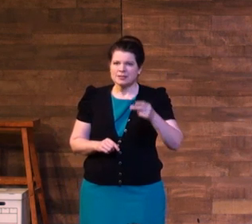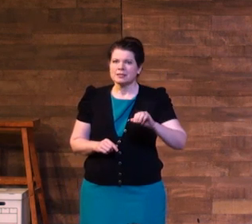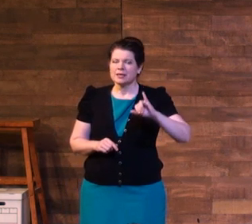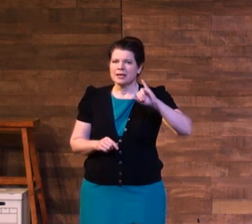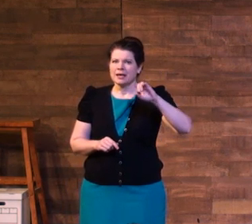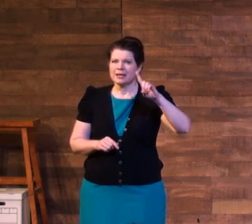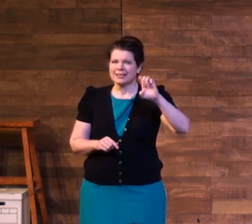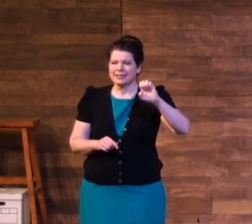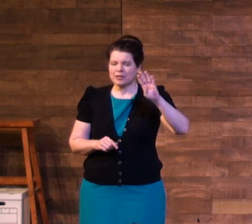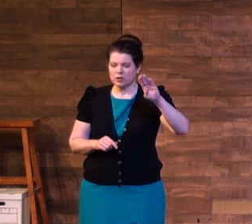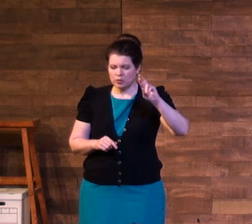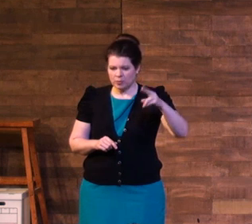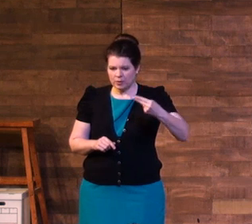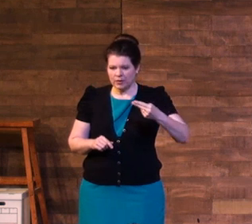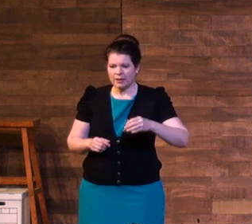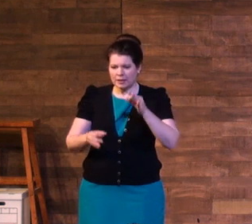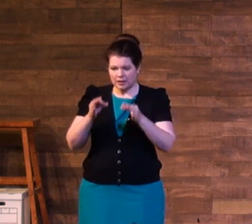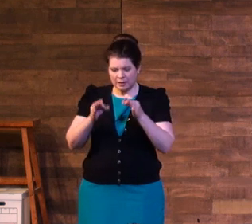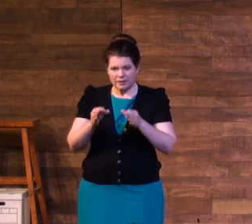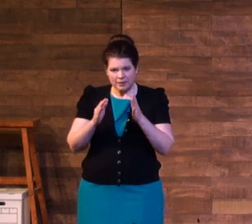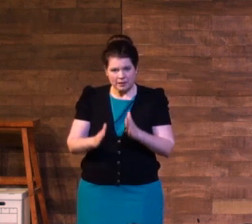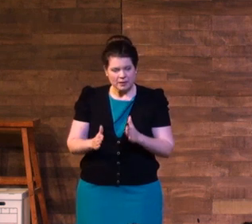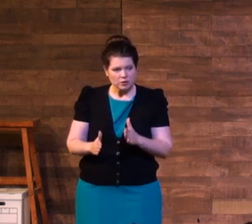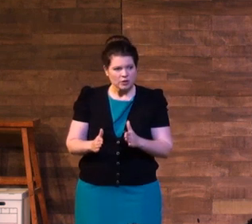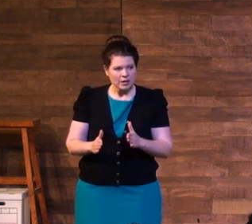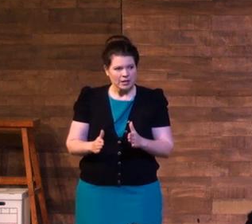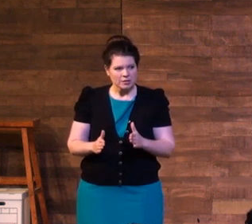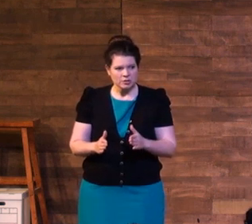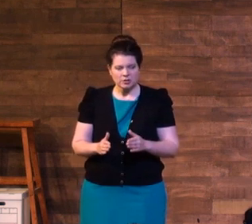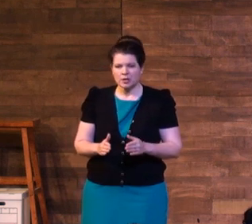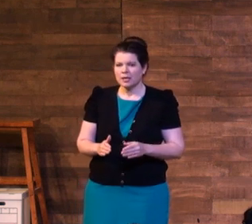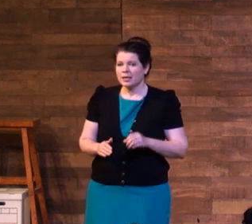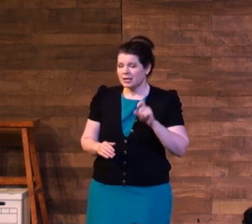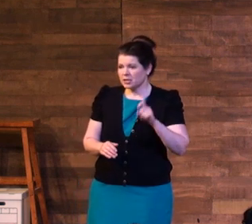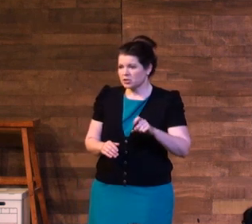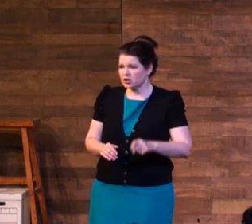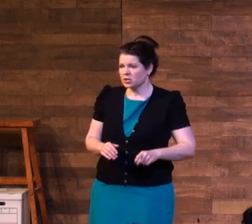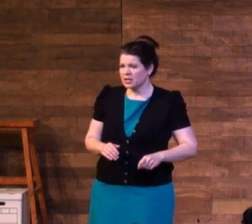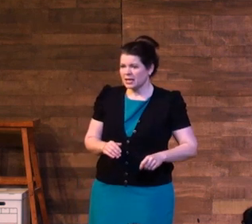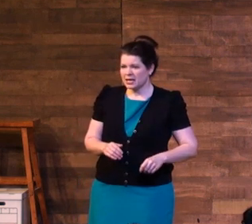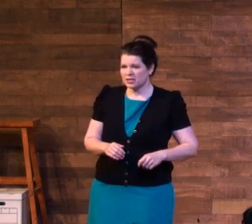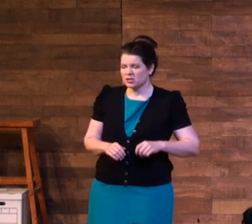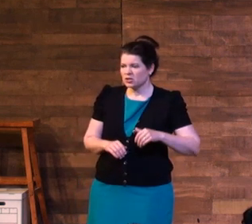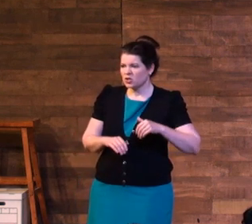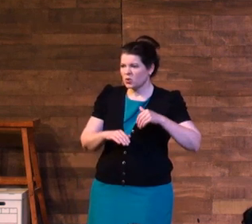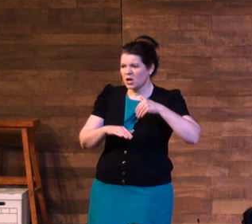with driving out the Canaanites who are under King Jabin and his general, Sisera.